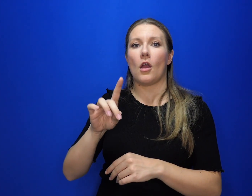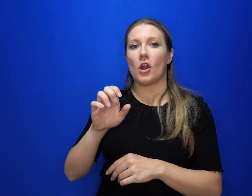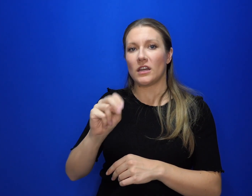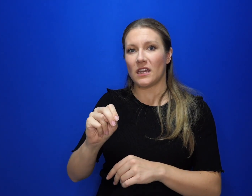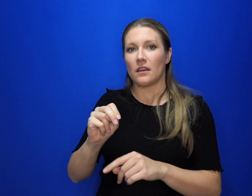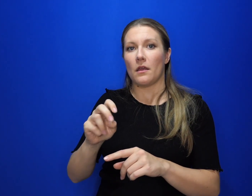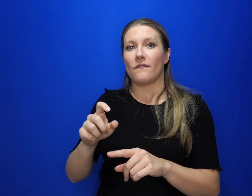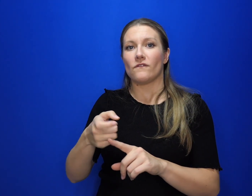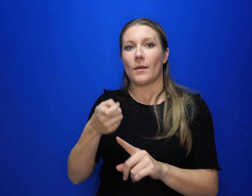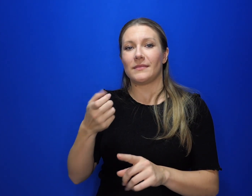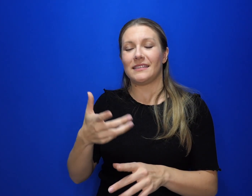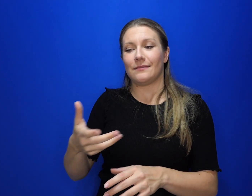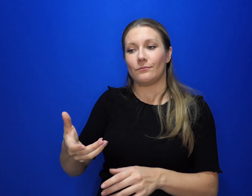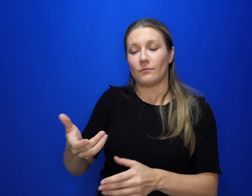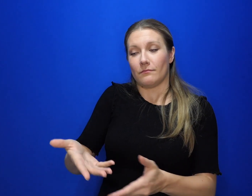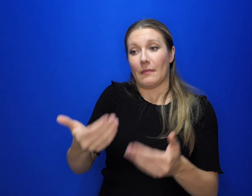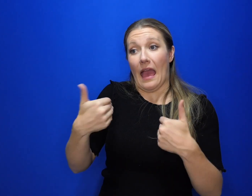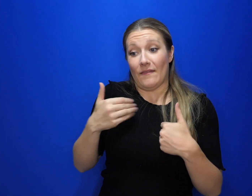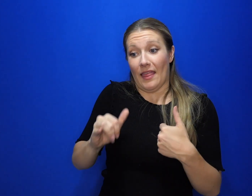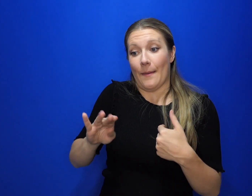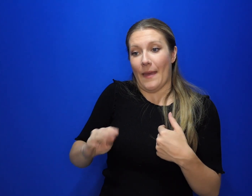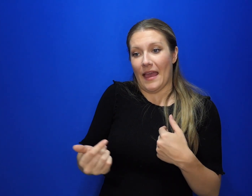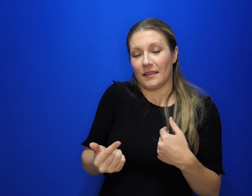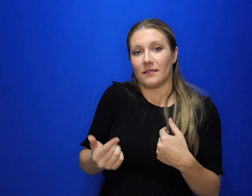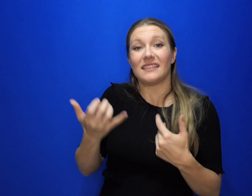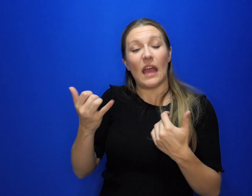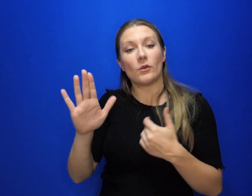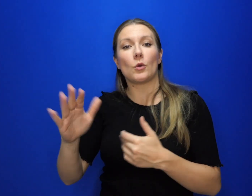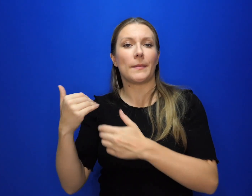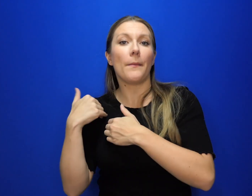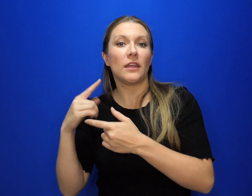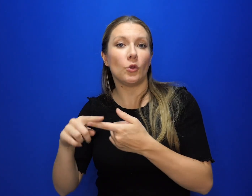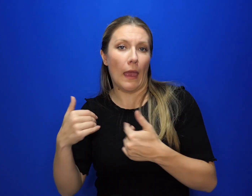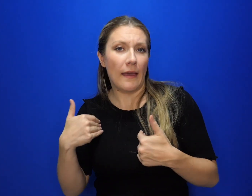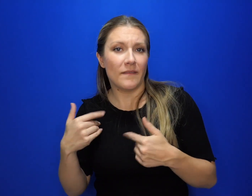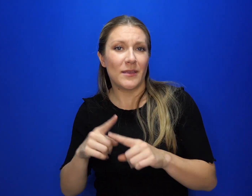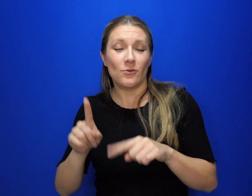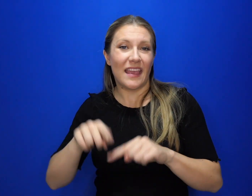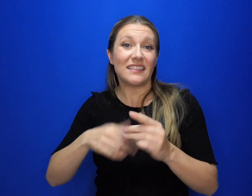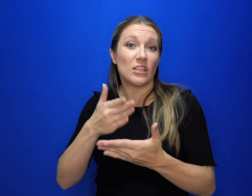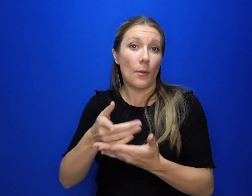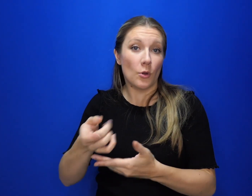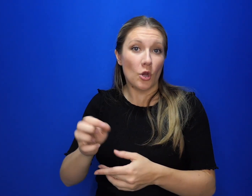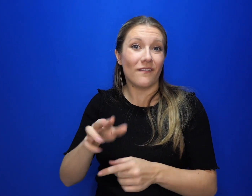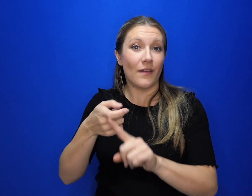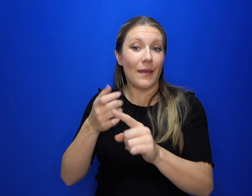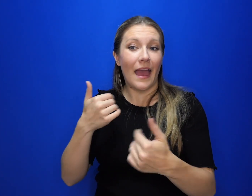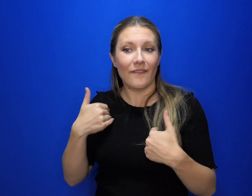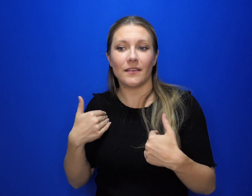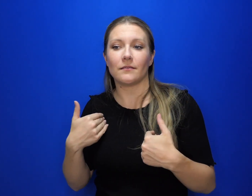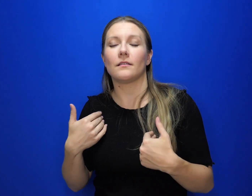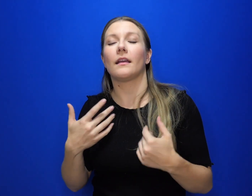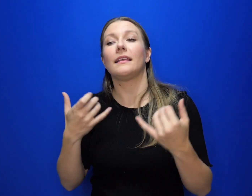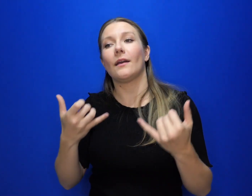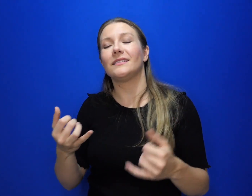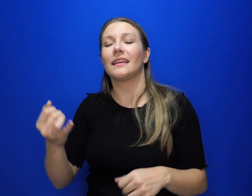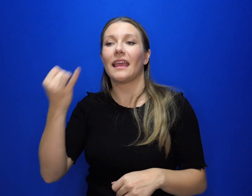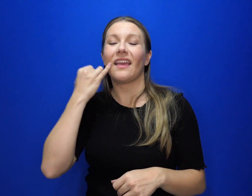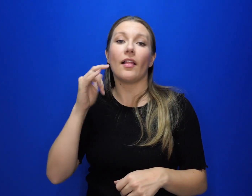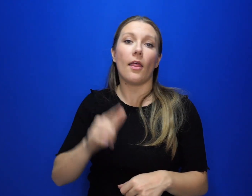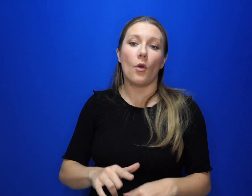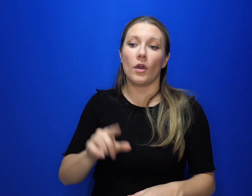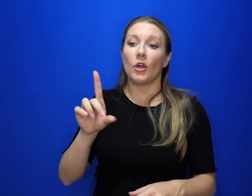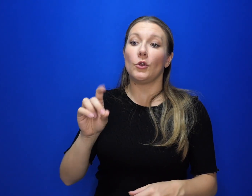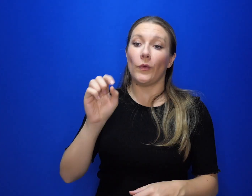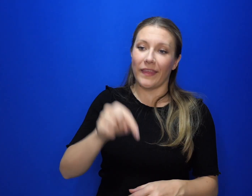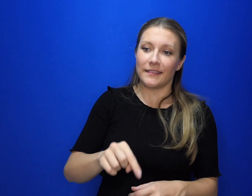to remember the bag. Right. You know, if Arden's low, do this, then call 911.